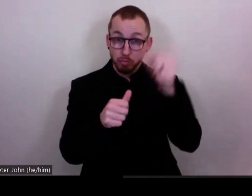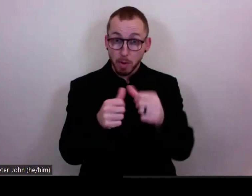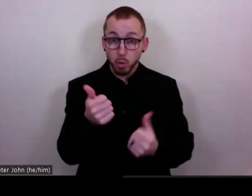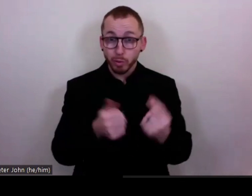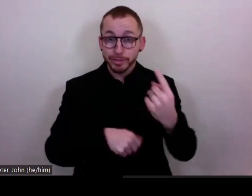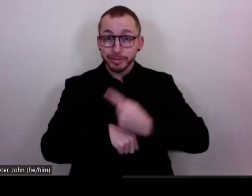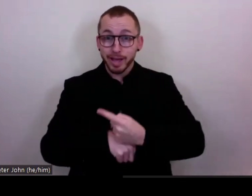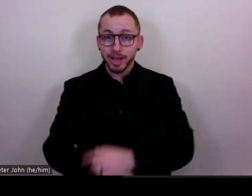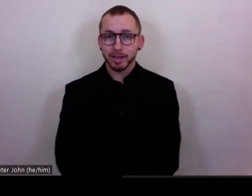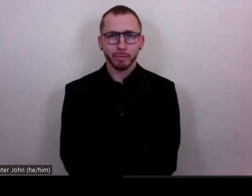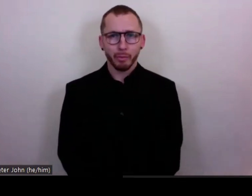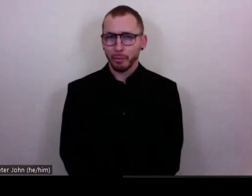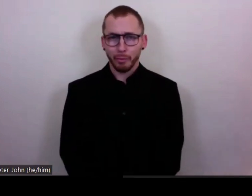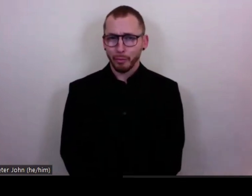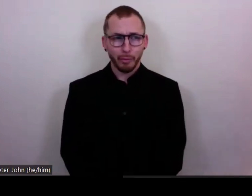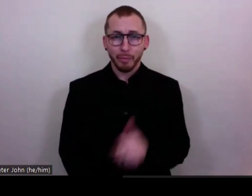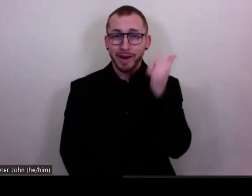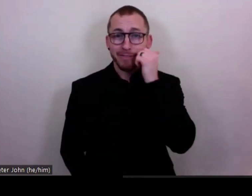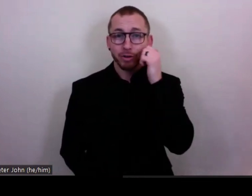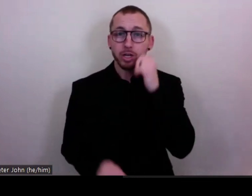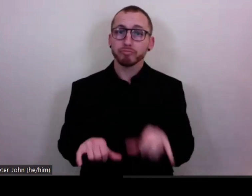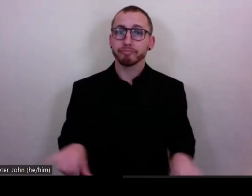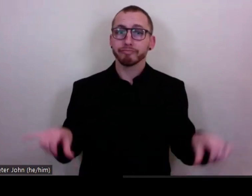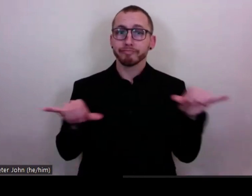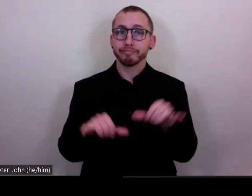because everything's the same.